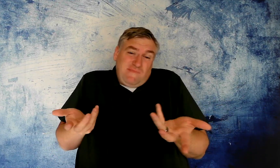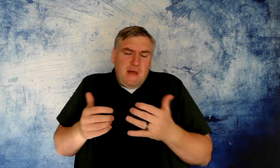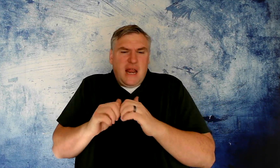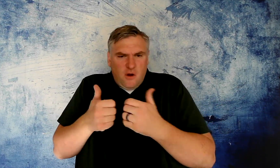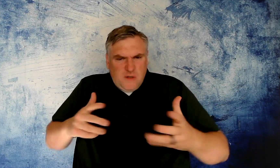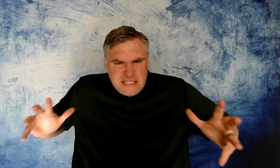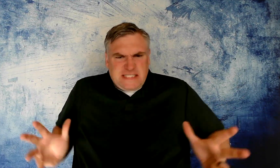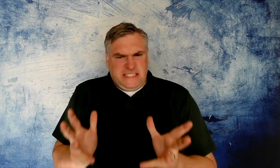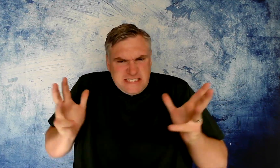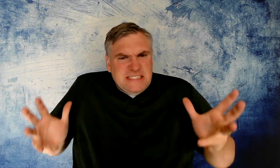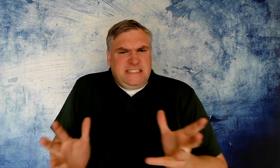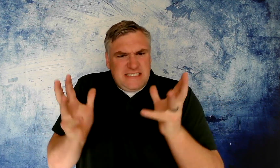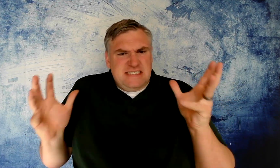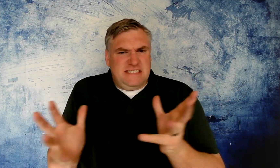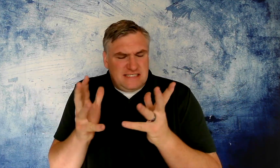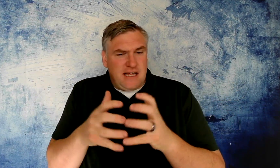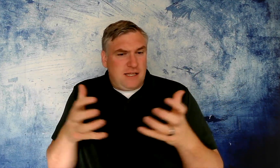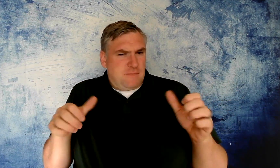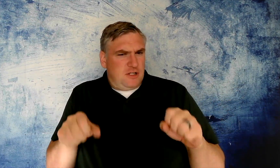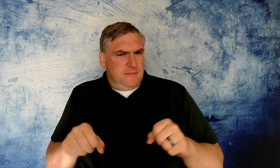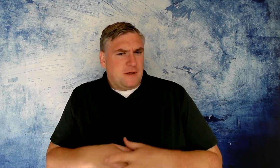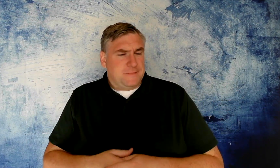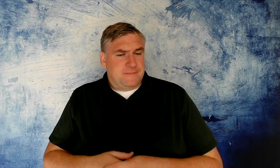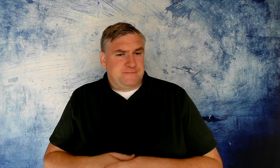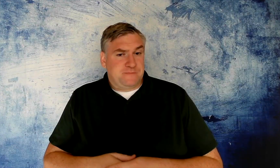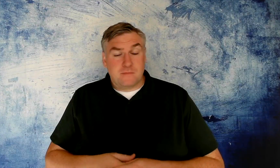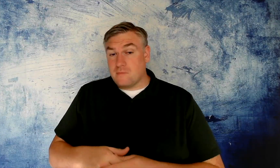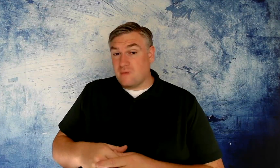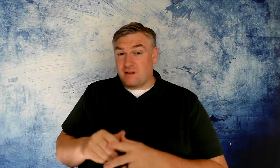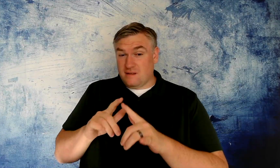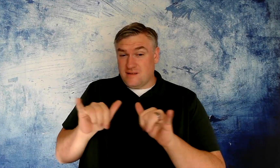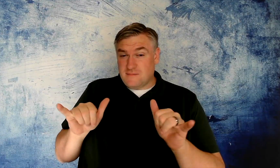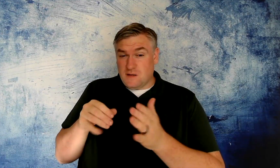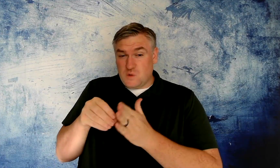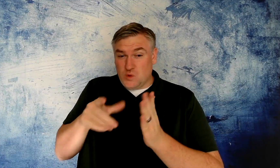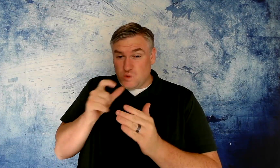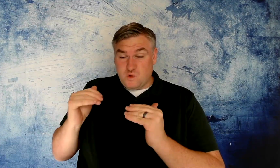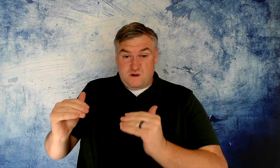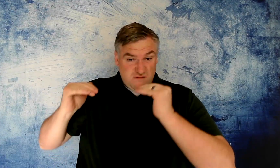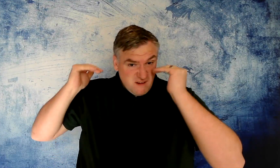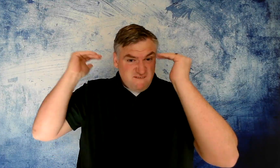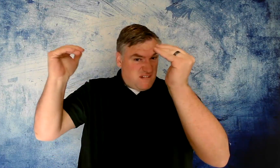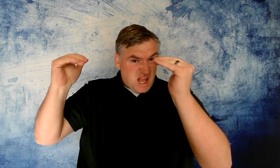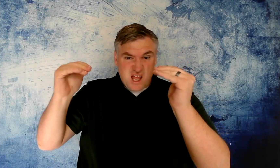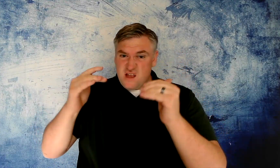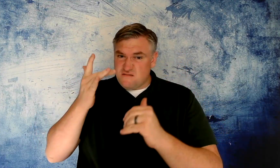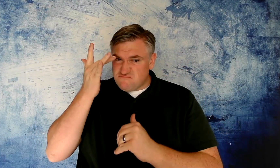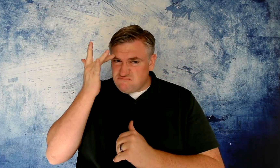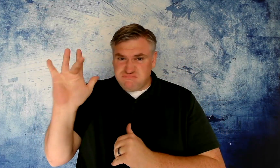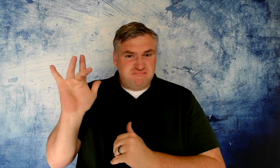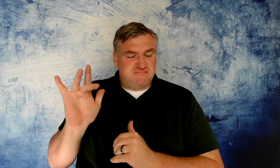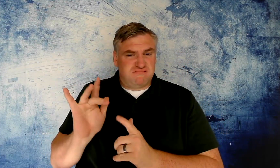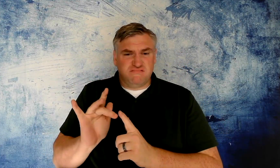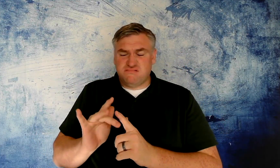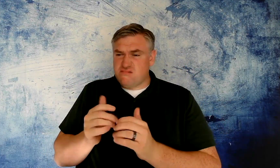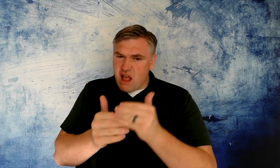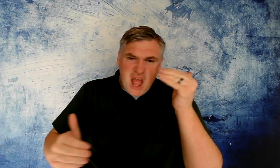there's a delay, but how do we really build them up as much as possible? At the same time, students who are advanced, really